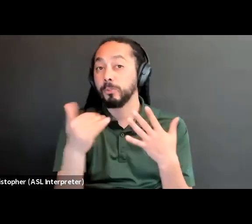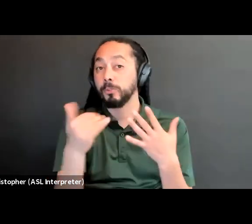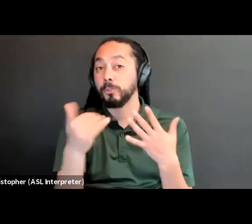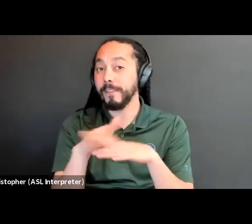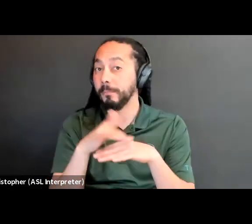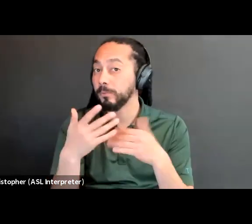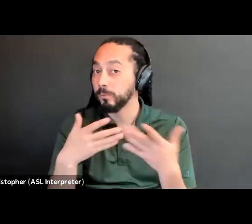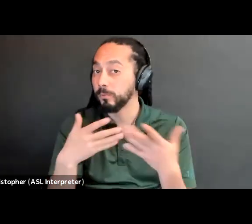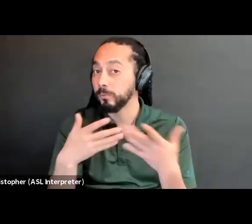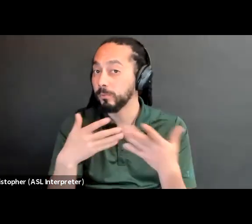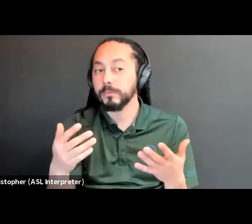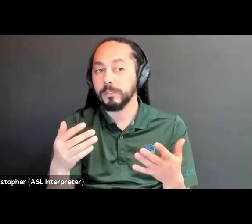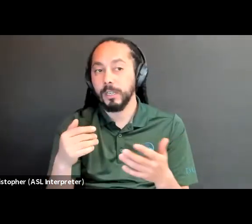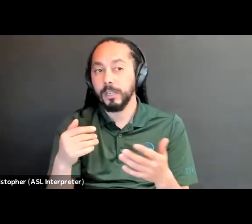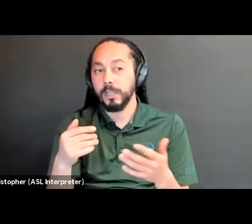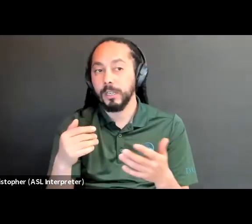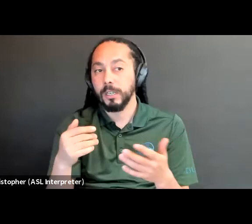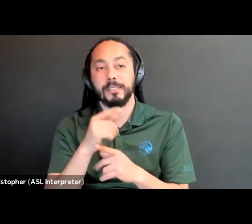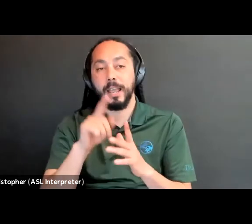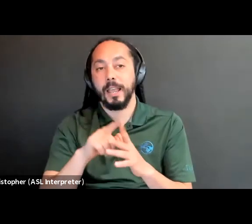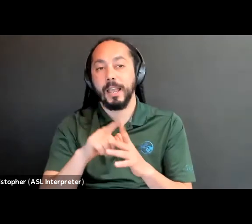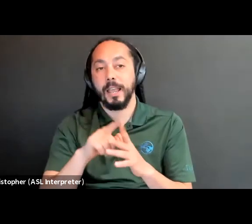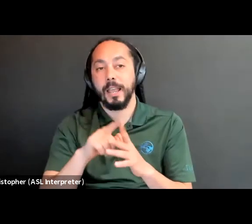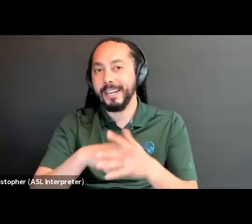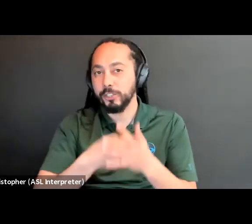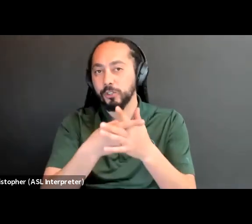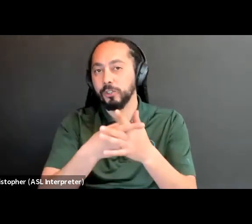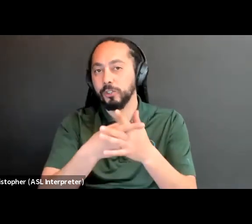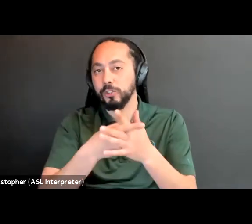a initial domestic violence screening guide,